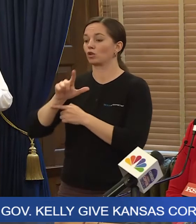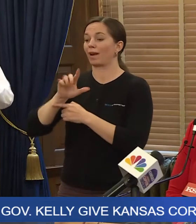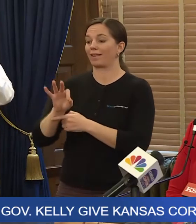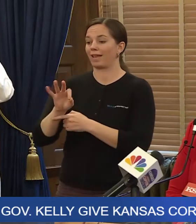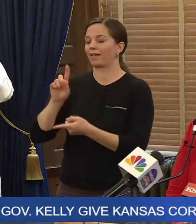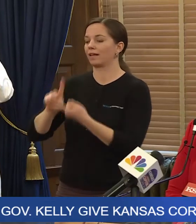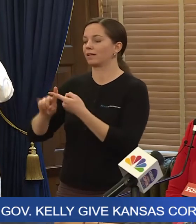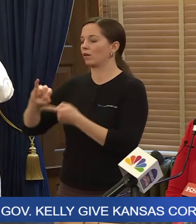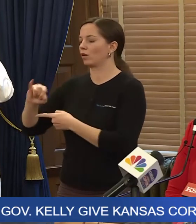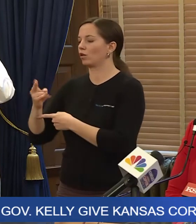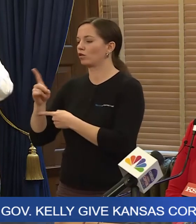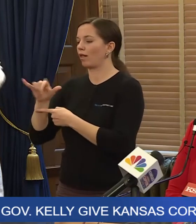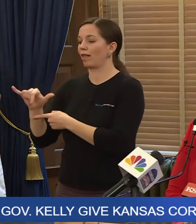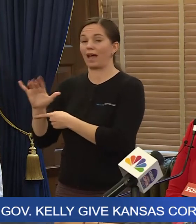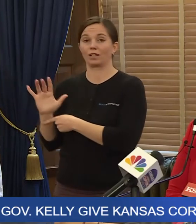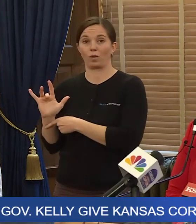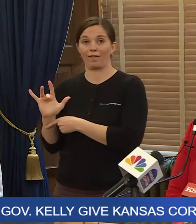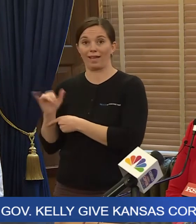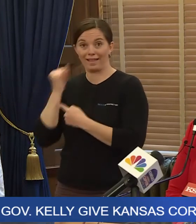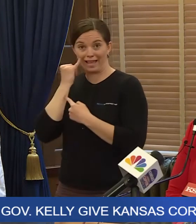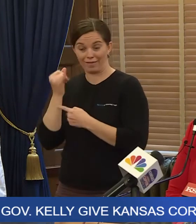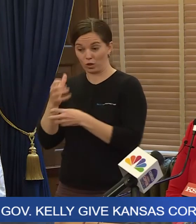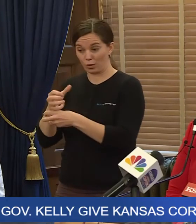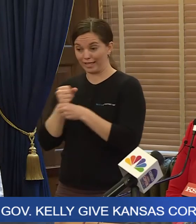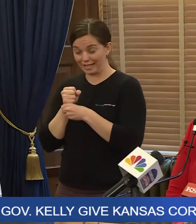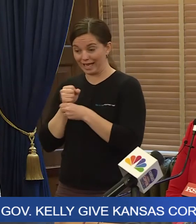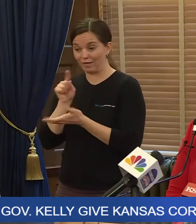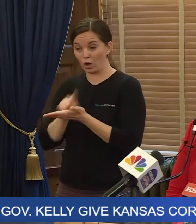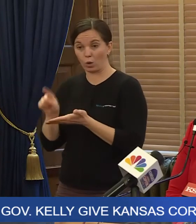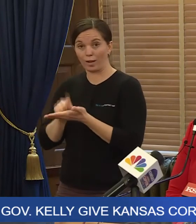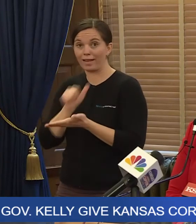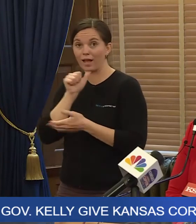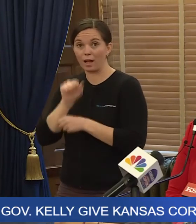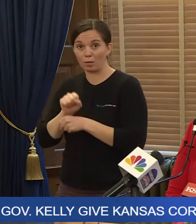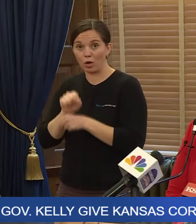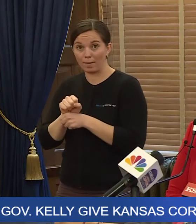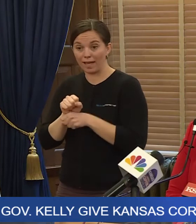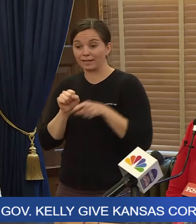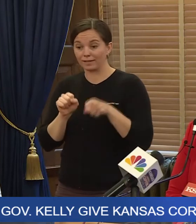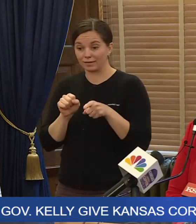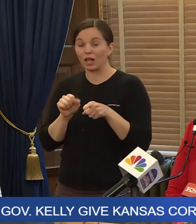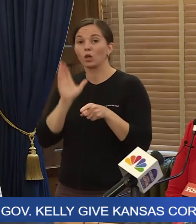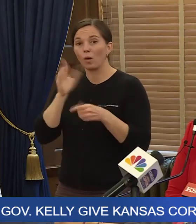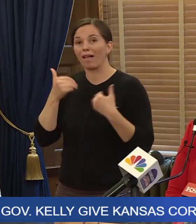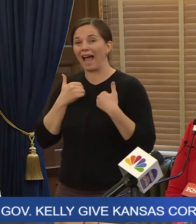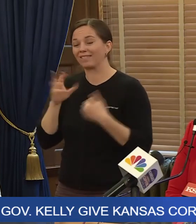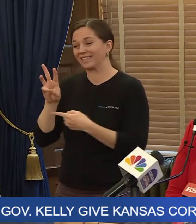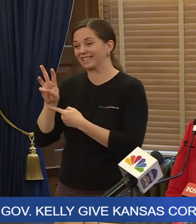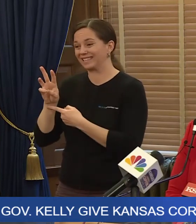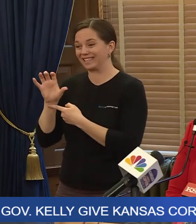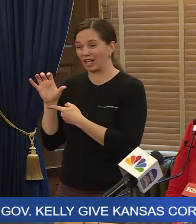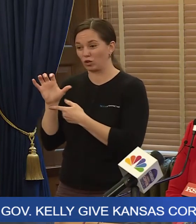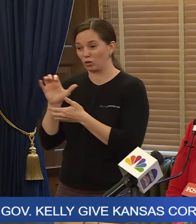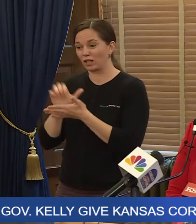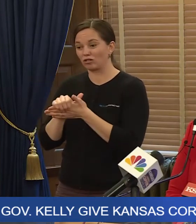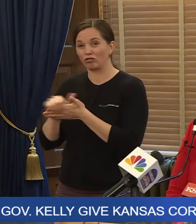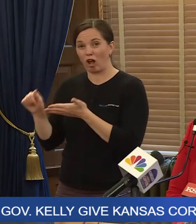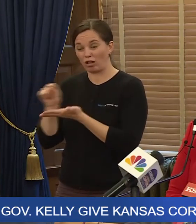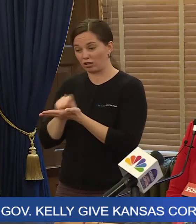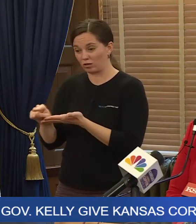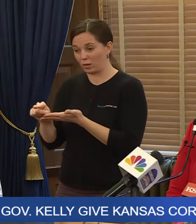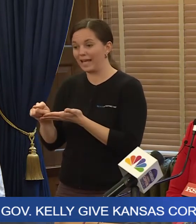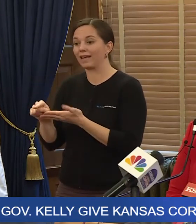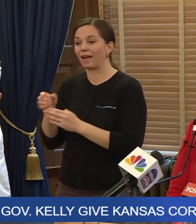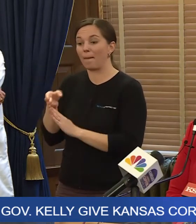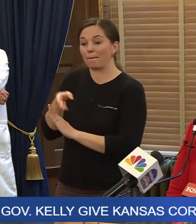July 25th. So when you receive your weekly unemployment benefits, the FPEC $600 back payments will be on top